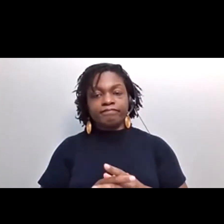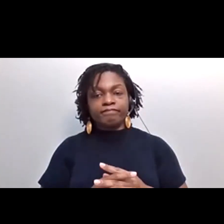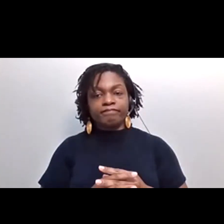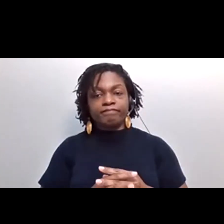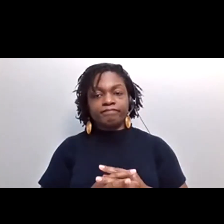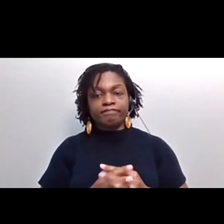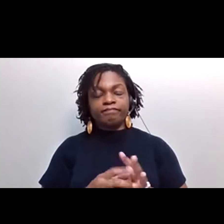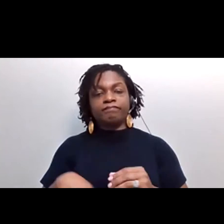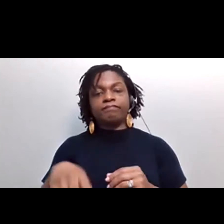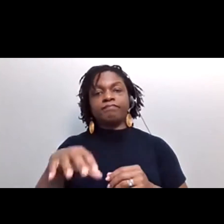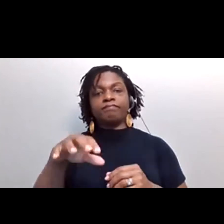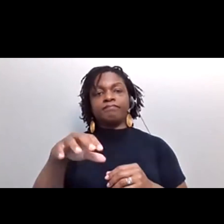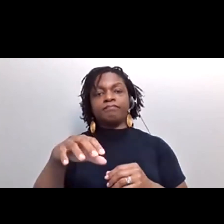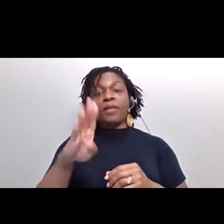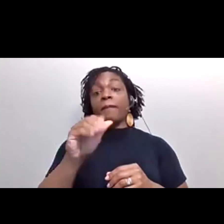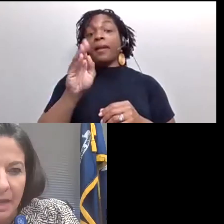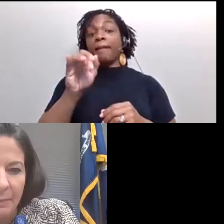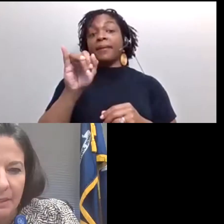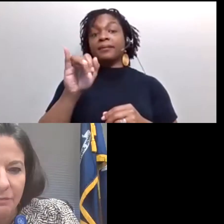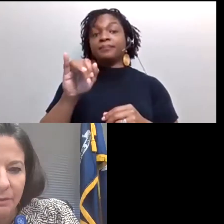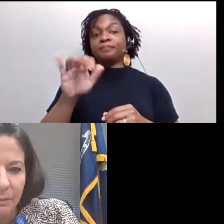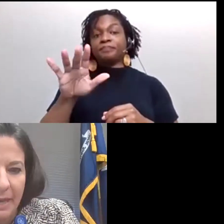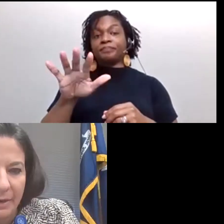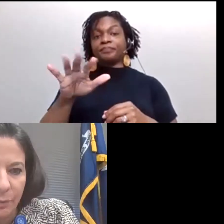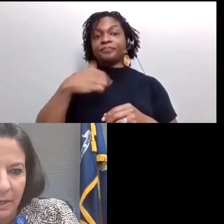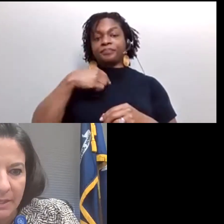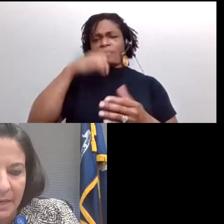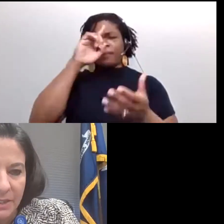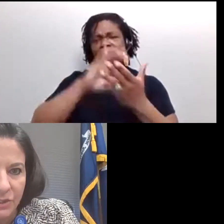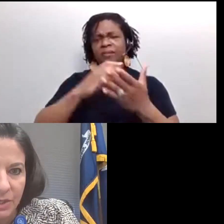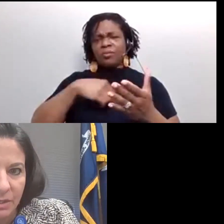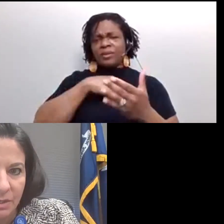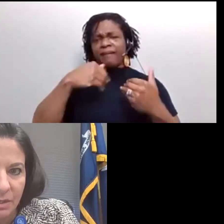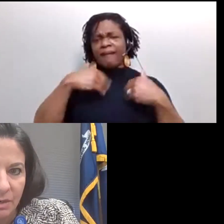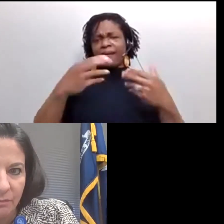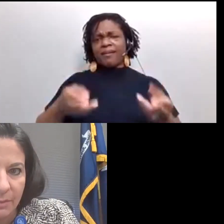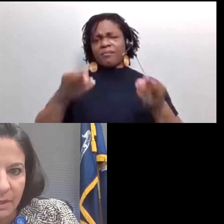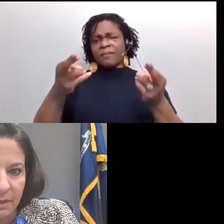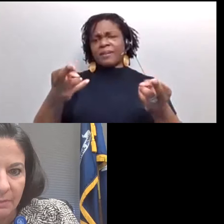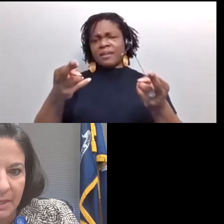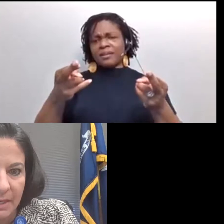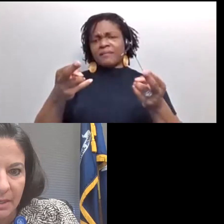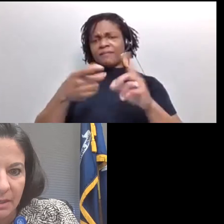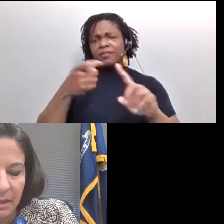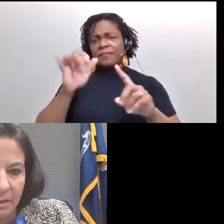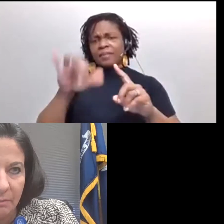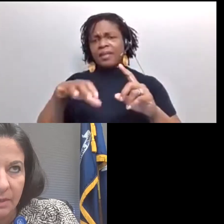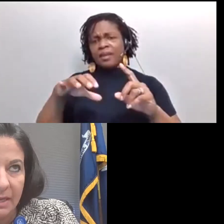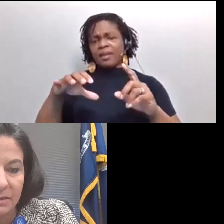Caroline, this is Bambi. I had my spotlight. I believe we had a recommendation from that